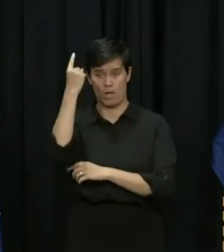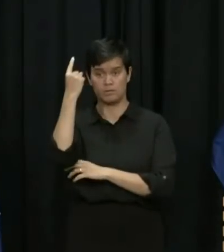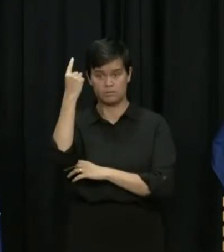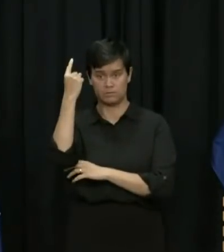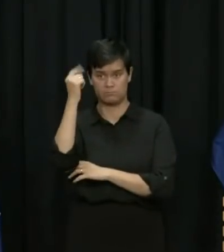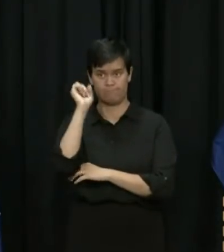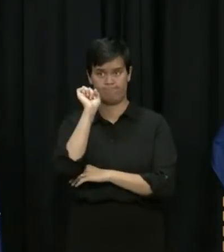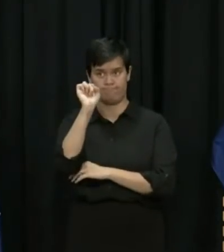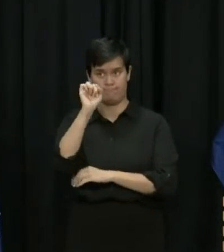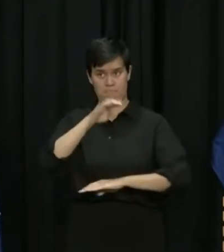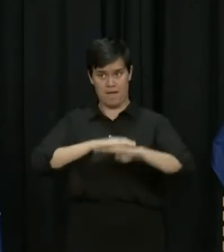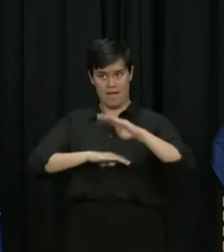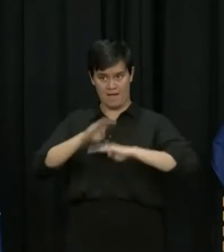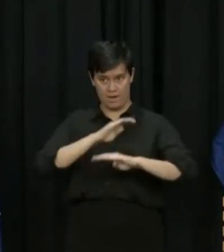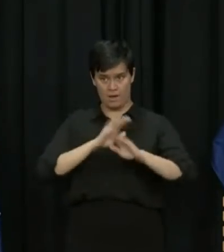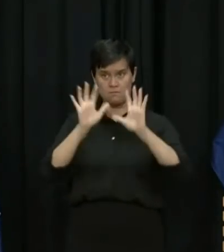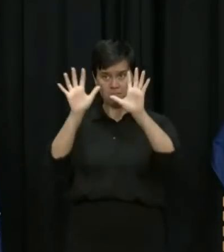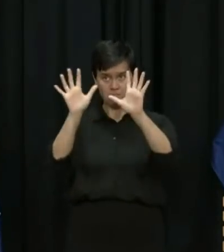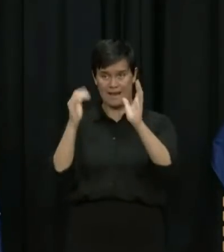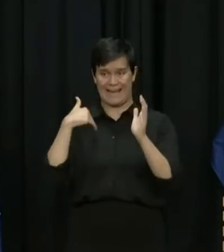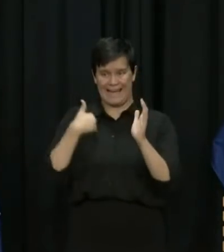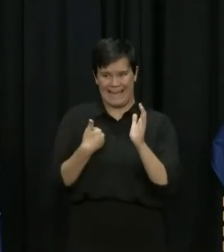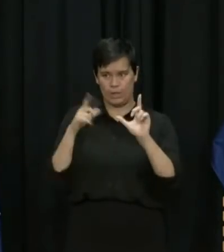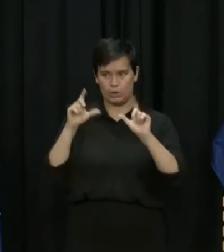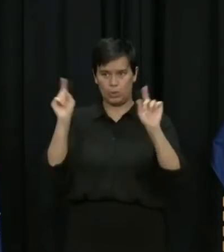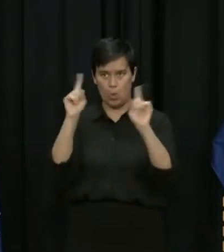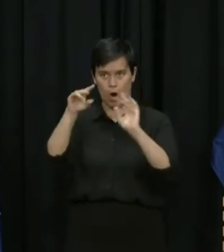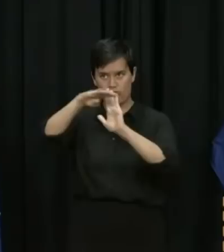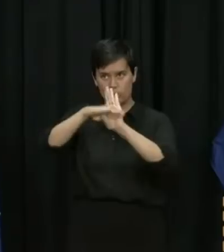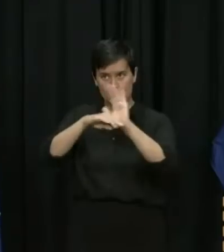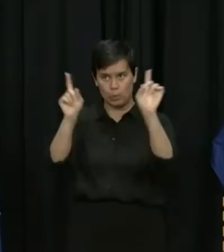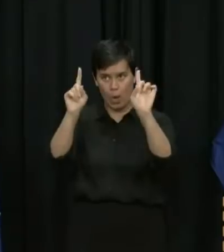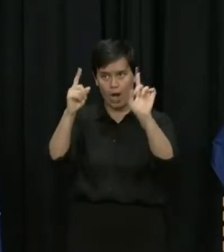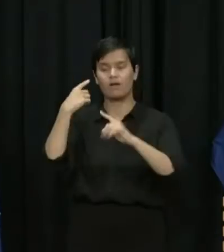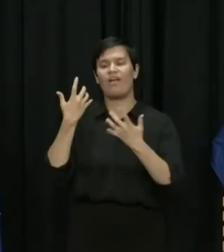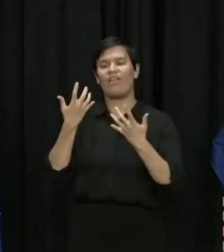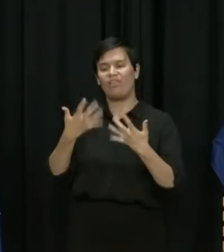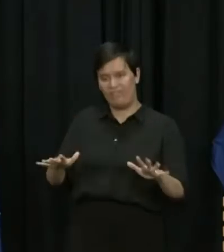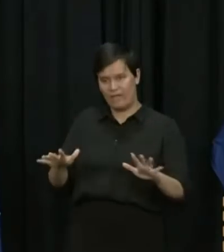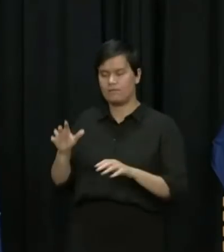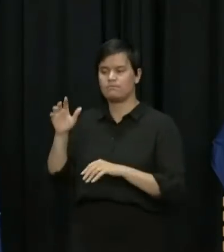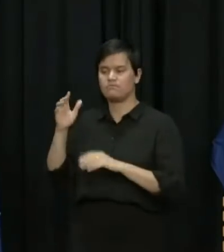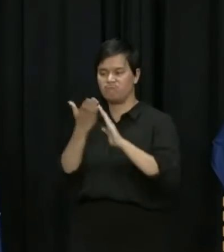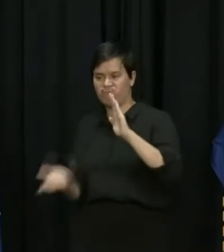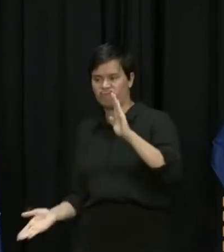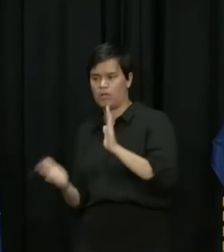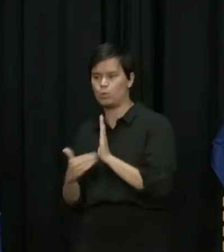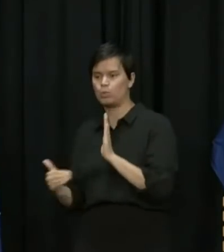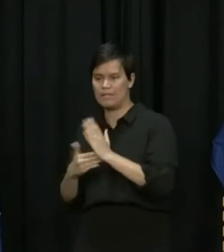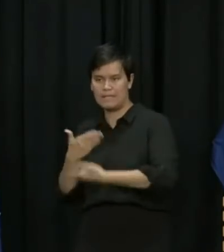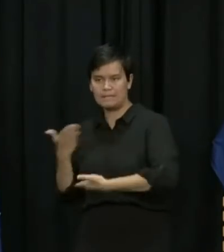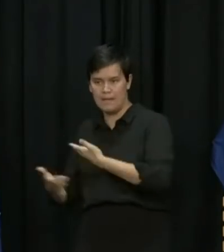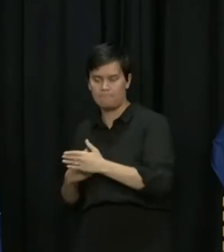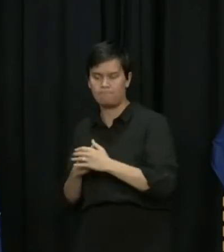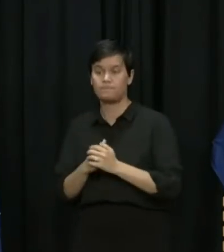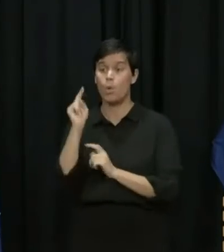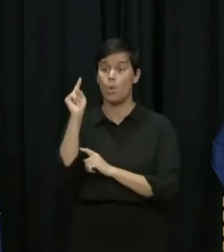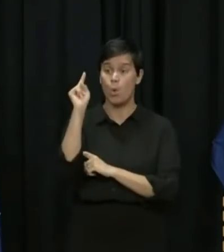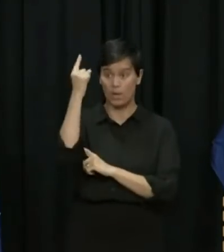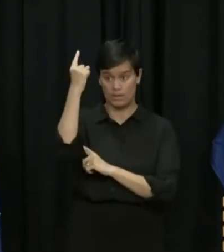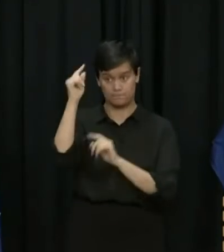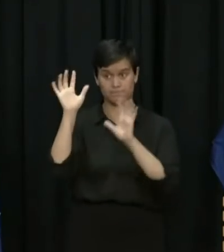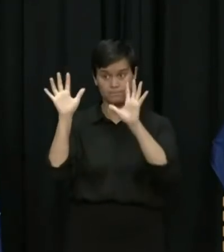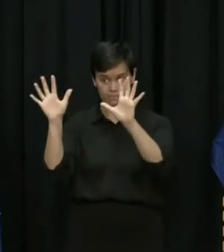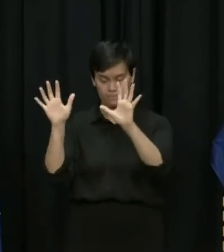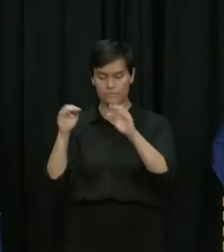the rest of New Zealand. A quick reminder of those alert levels, which we haven't experienced for some time. The levels remain as they